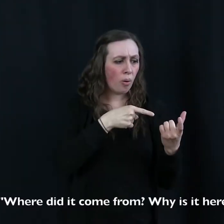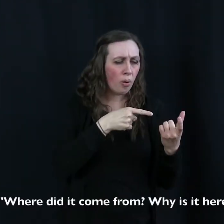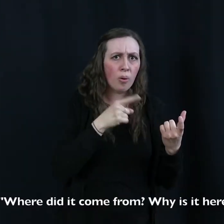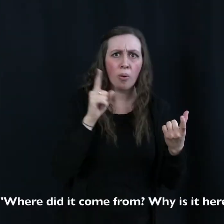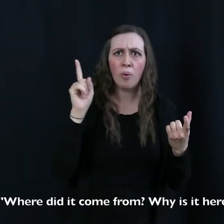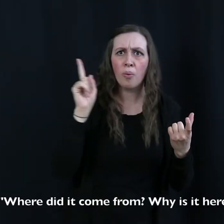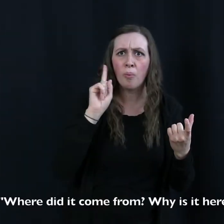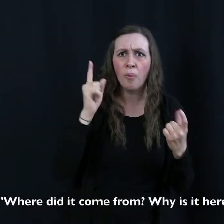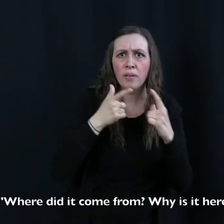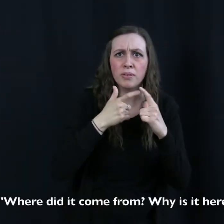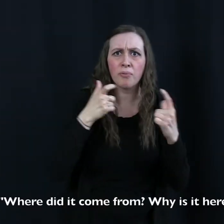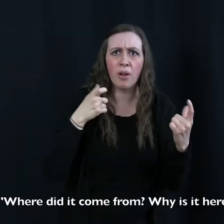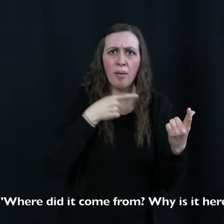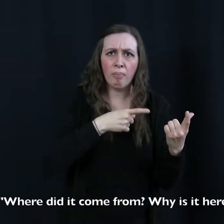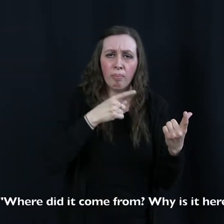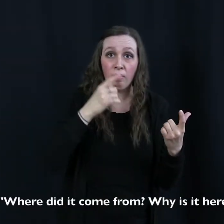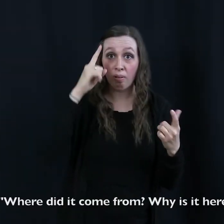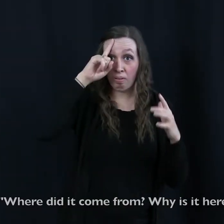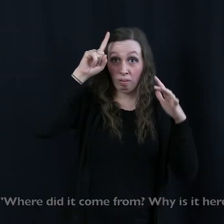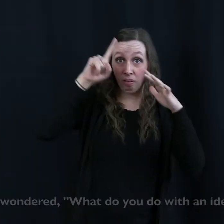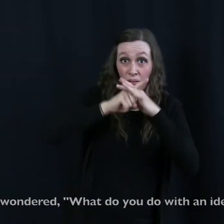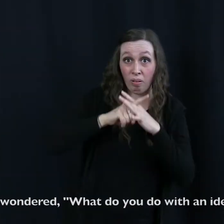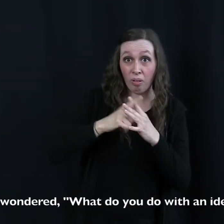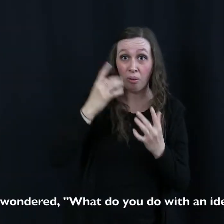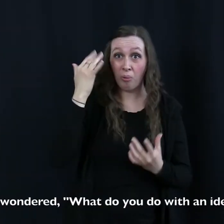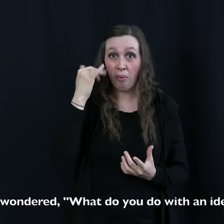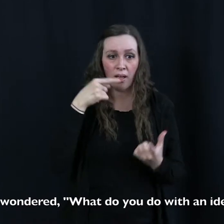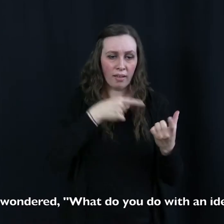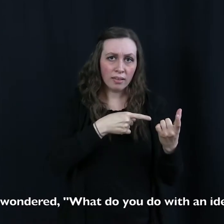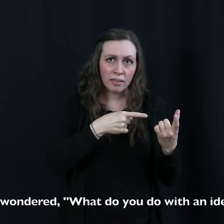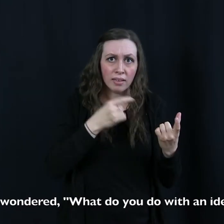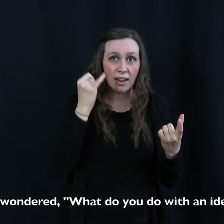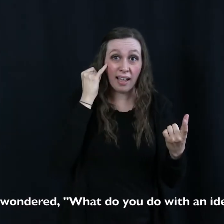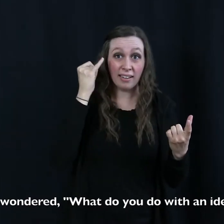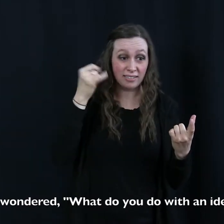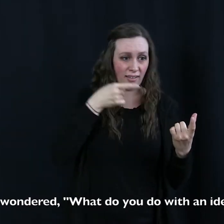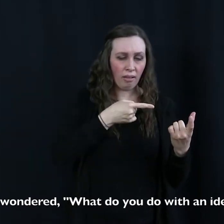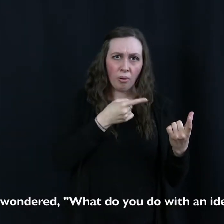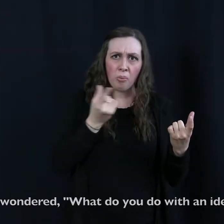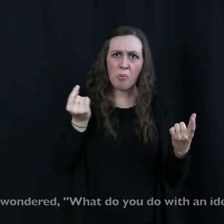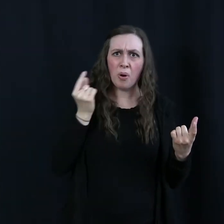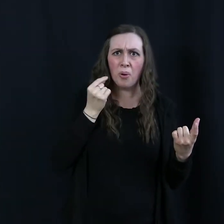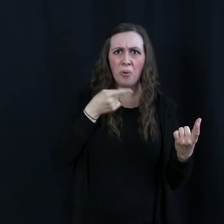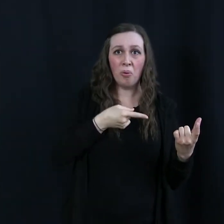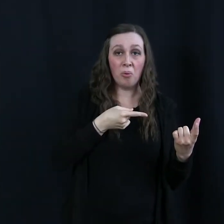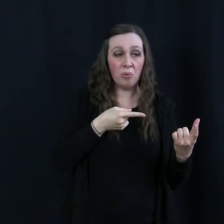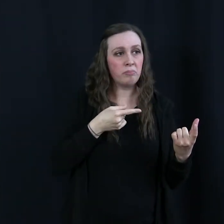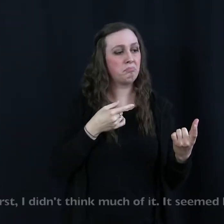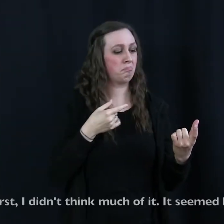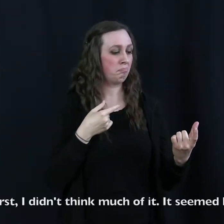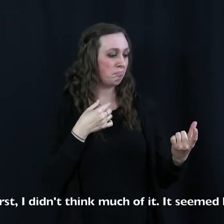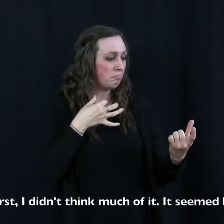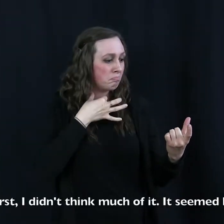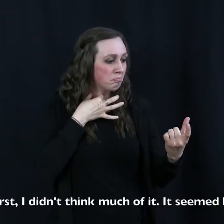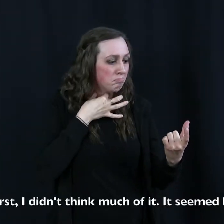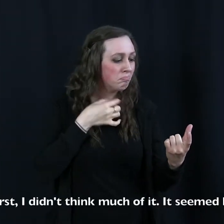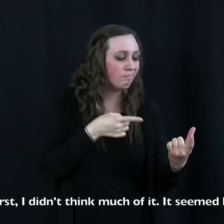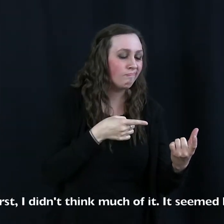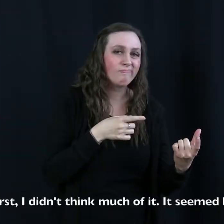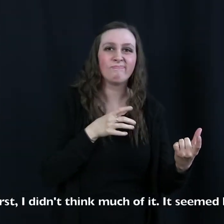Where did it come from? Why is it here, I wondered. What do you do with an idea? At first, I didn't